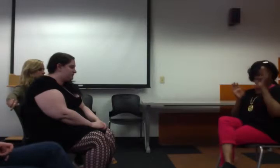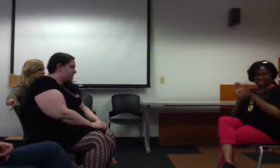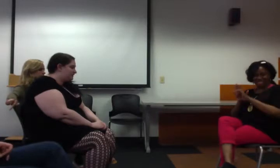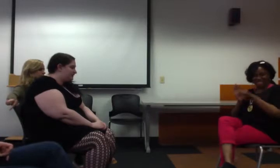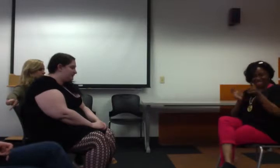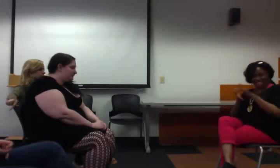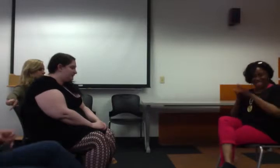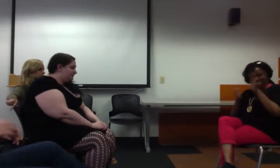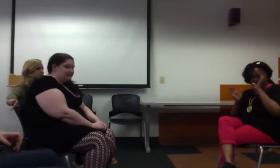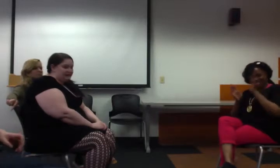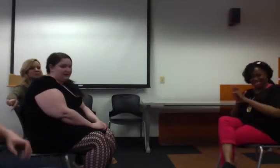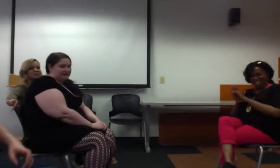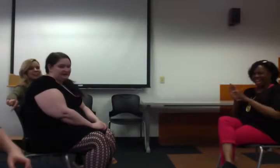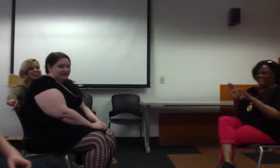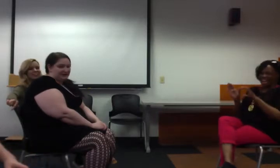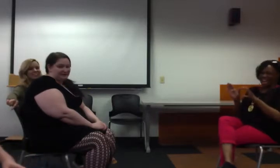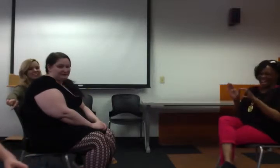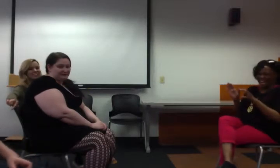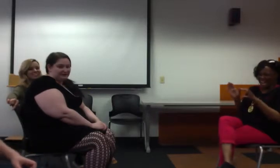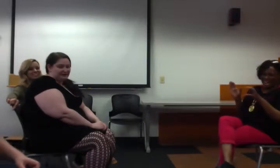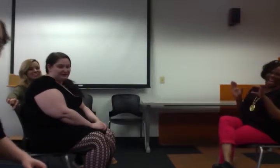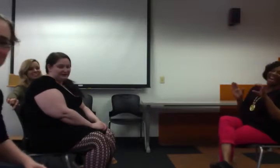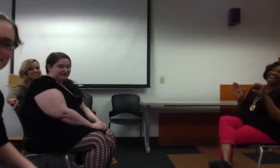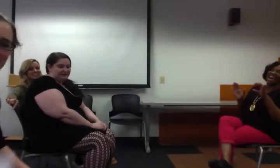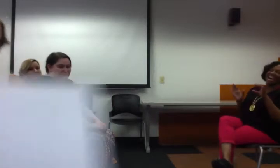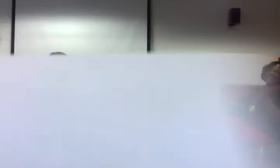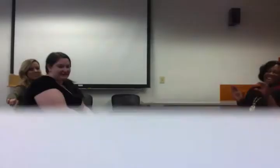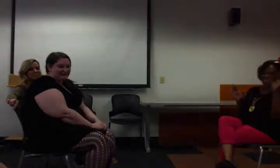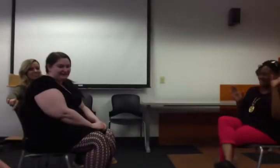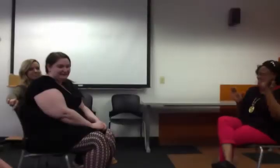shows. Oh, sorry, I'm looking at the screen.